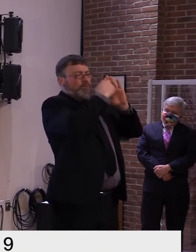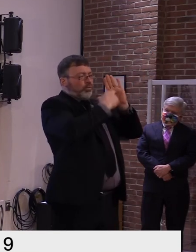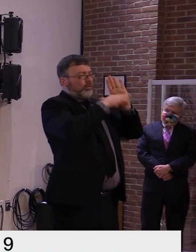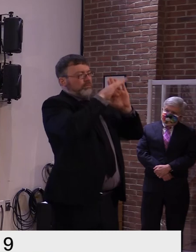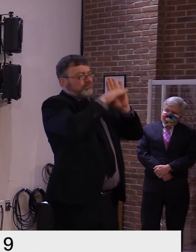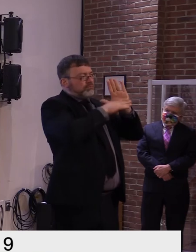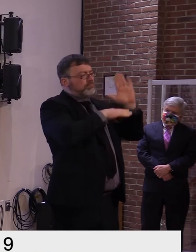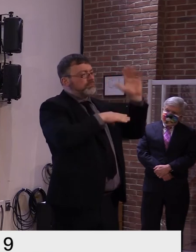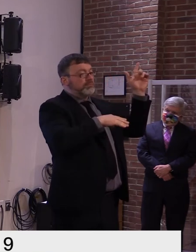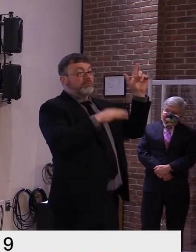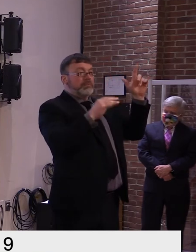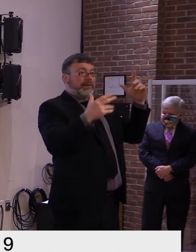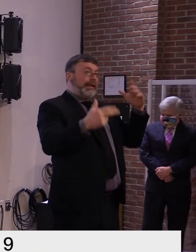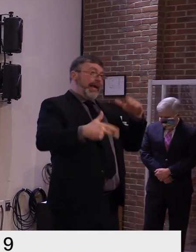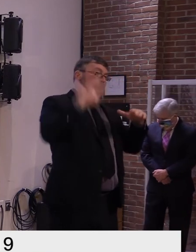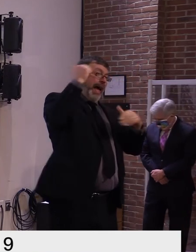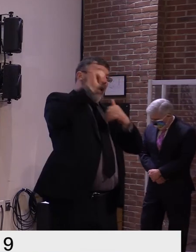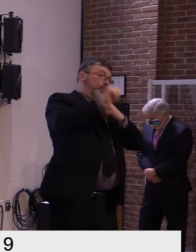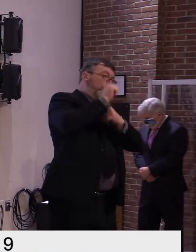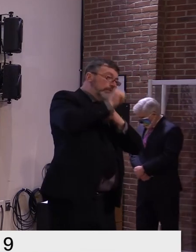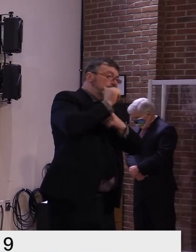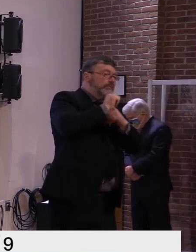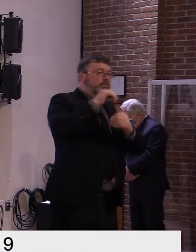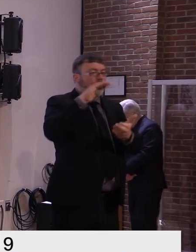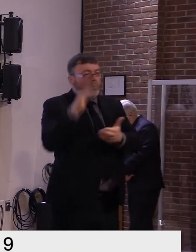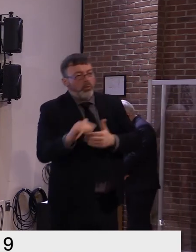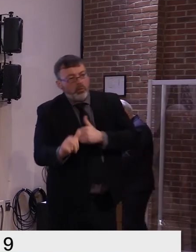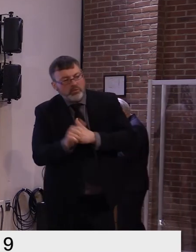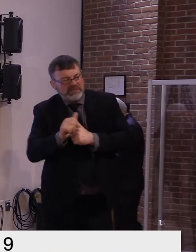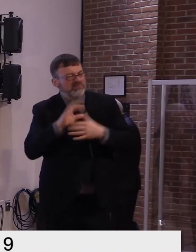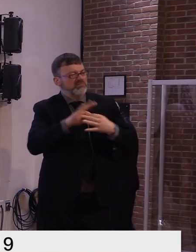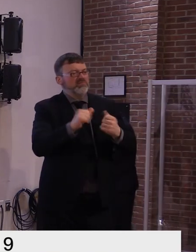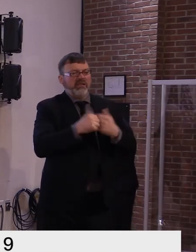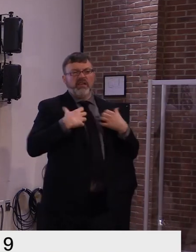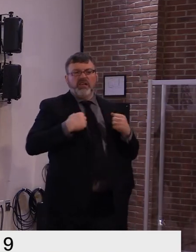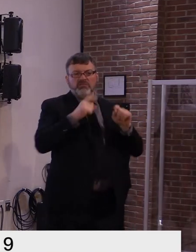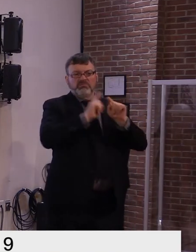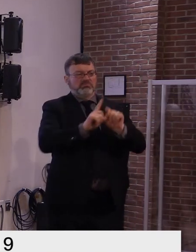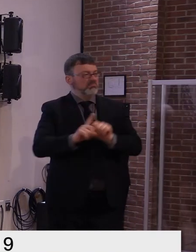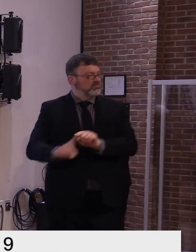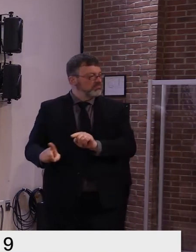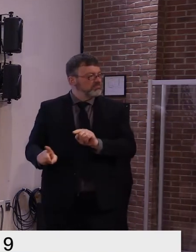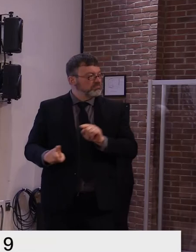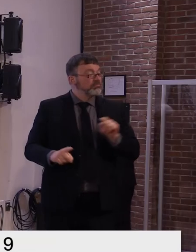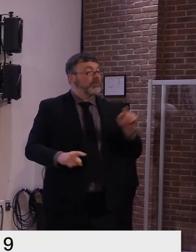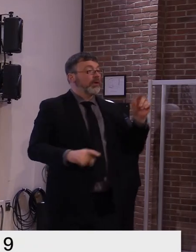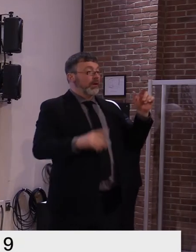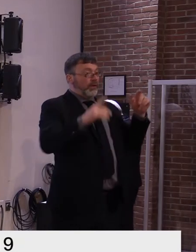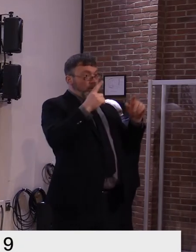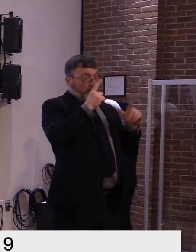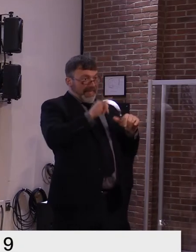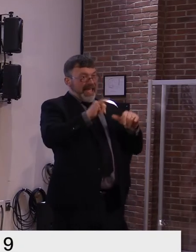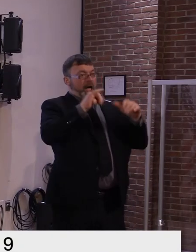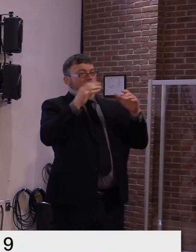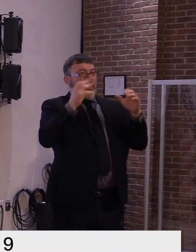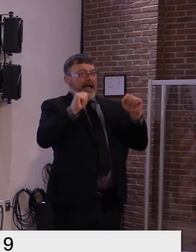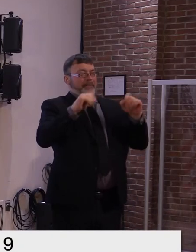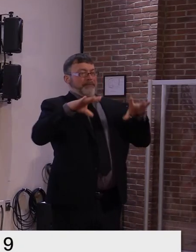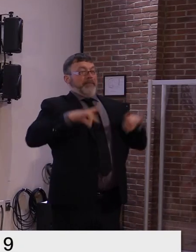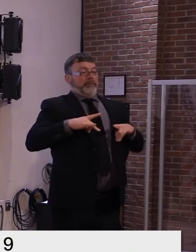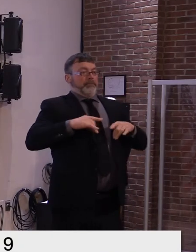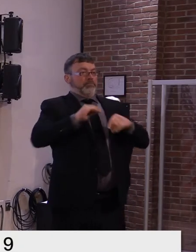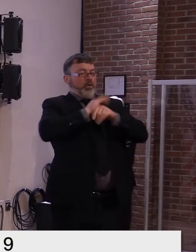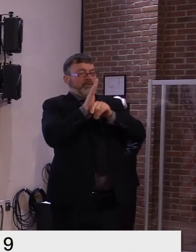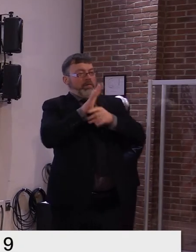risk for severe illness from COVID. So not necessarily getting COVID, but just if you get COVID, what's going to make